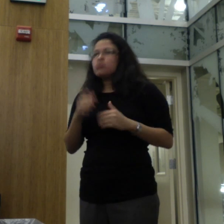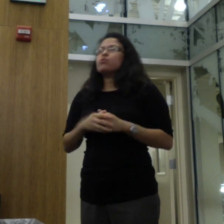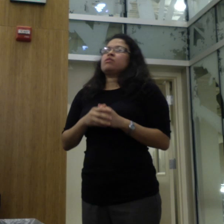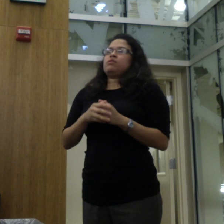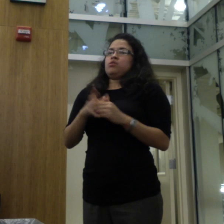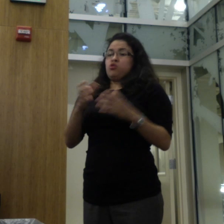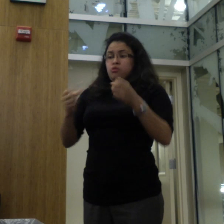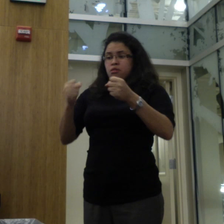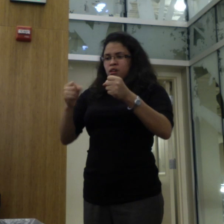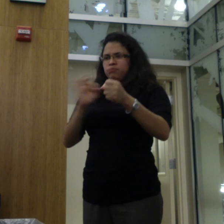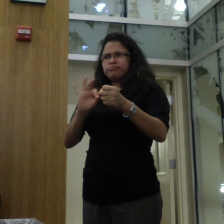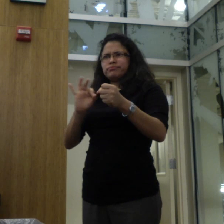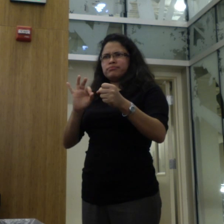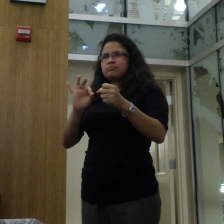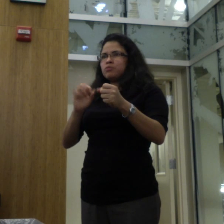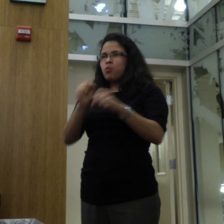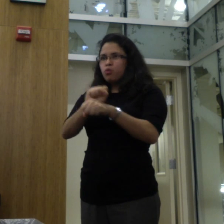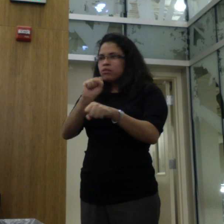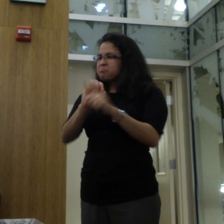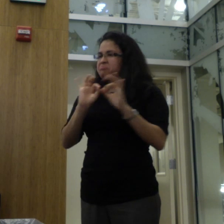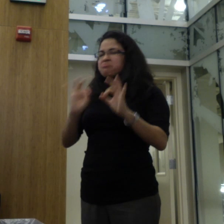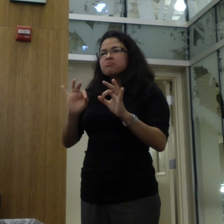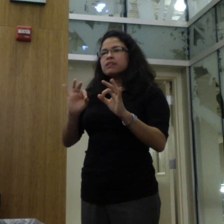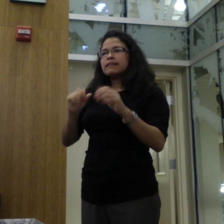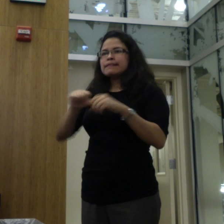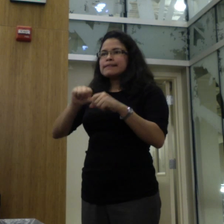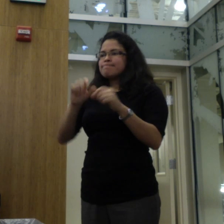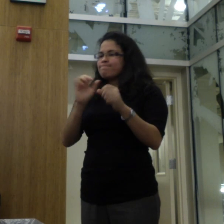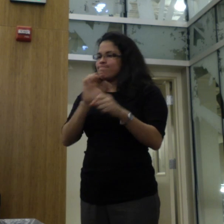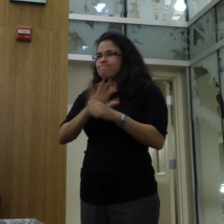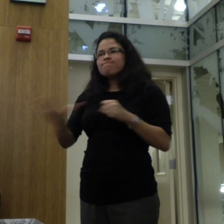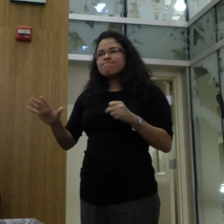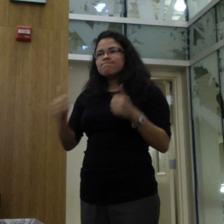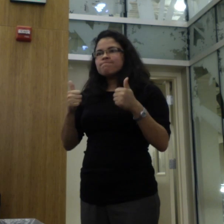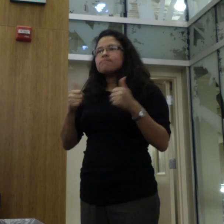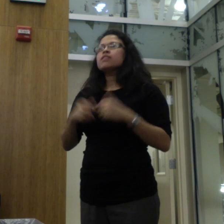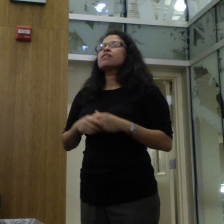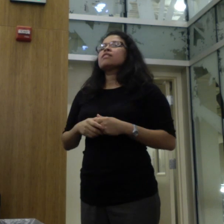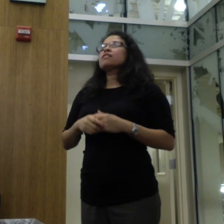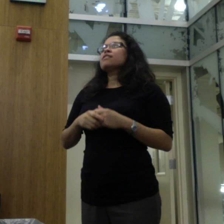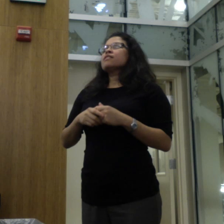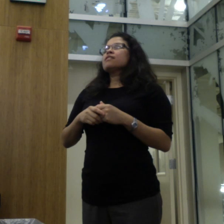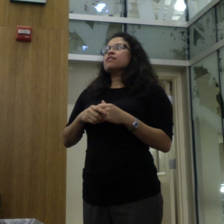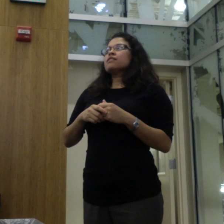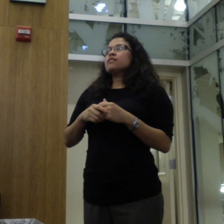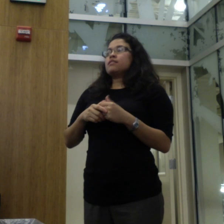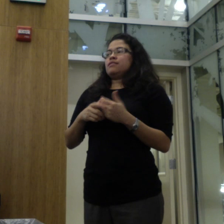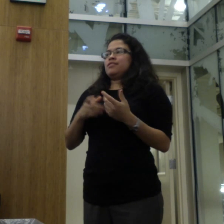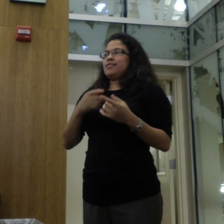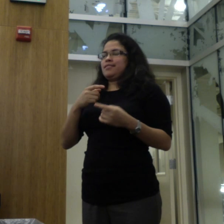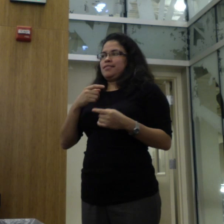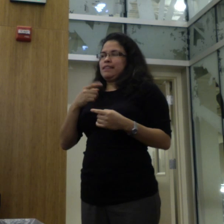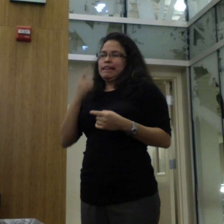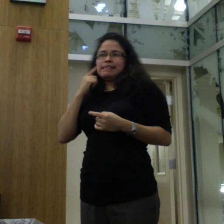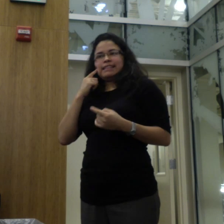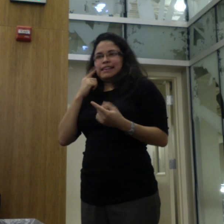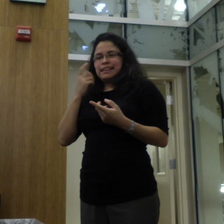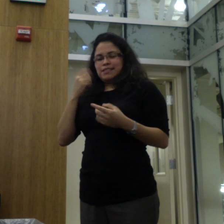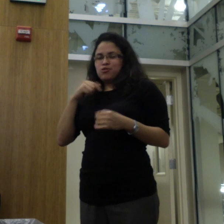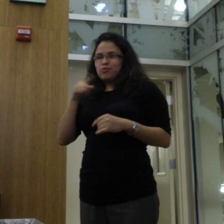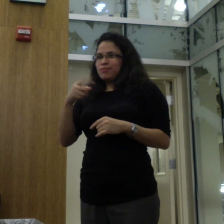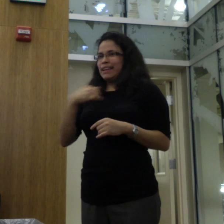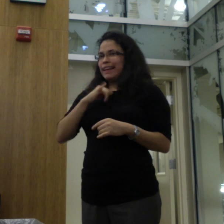working. Let's say your car has enough gas in it. Let's say you're not like me and push the car to the